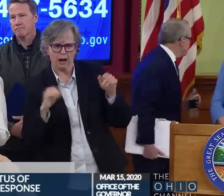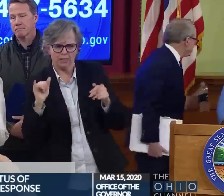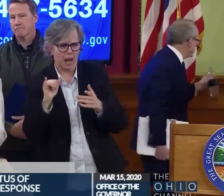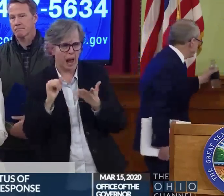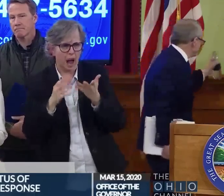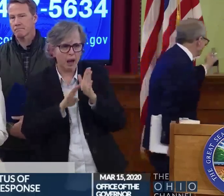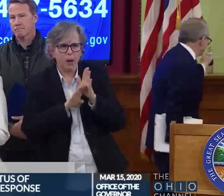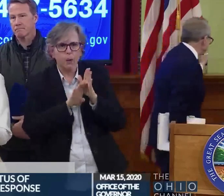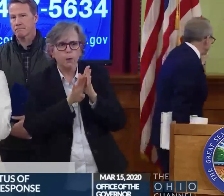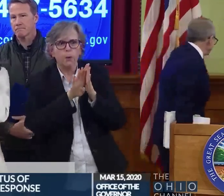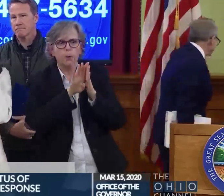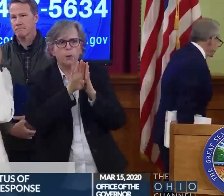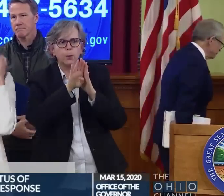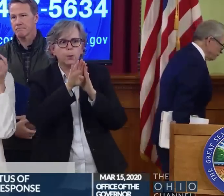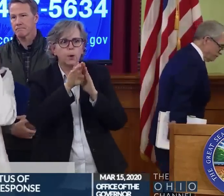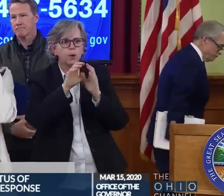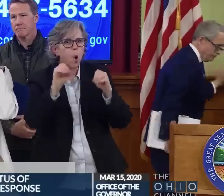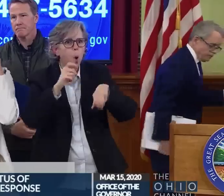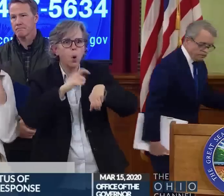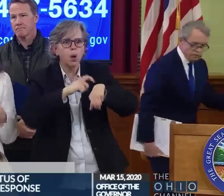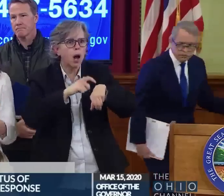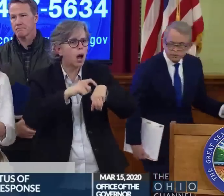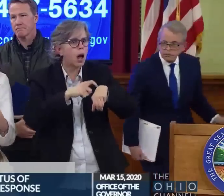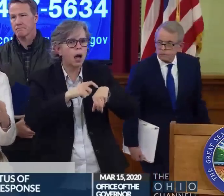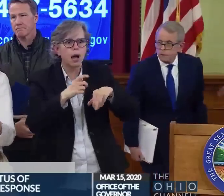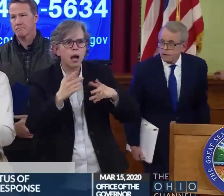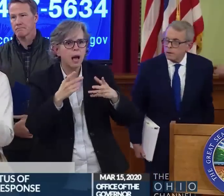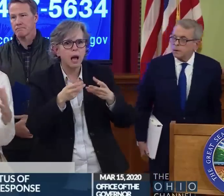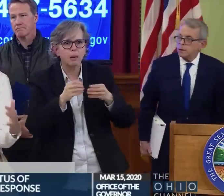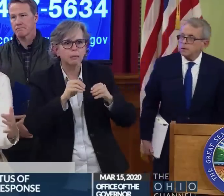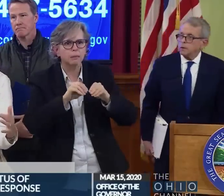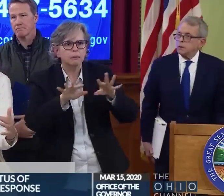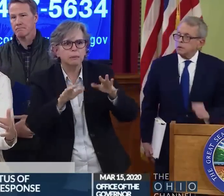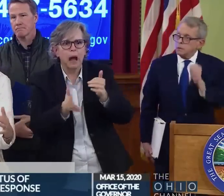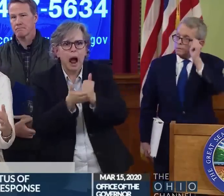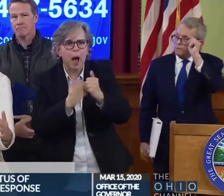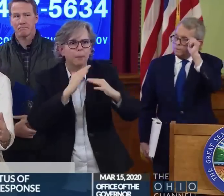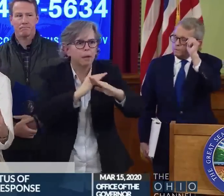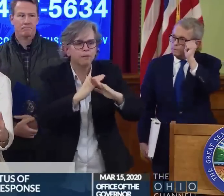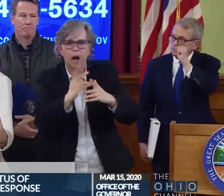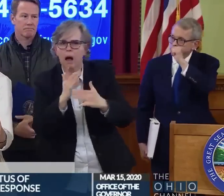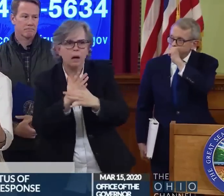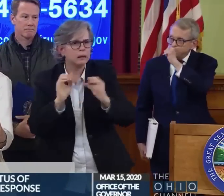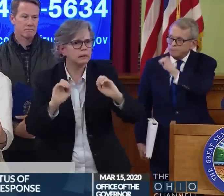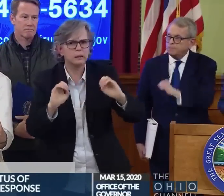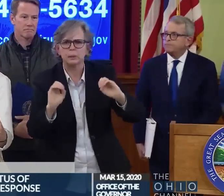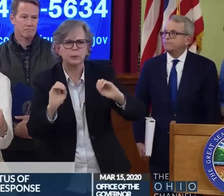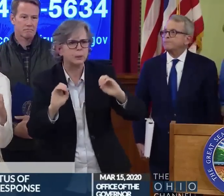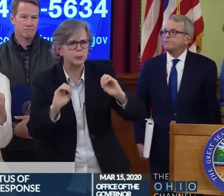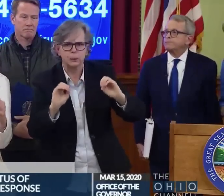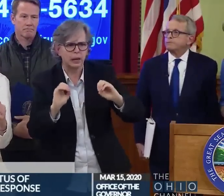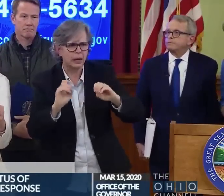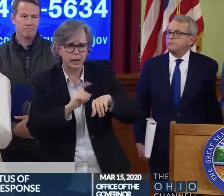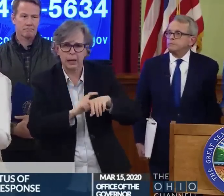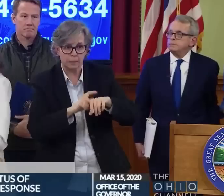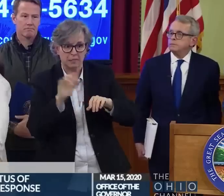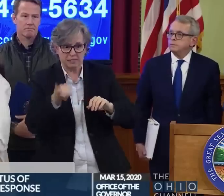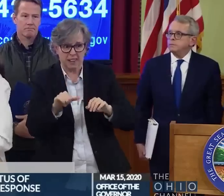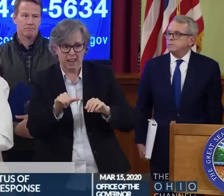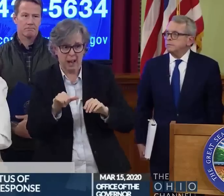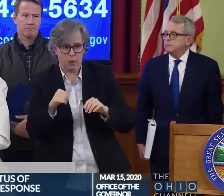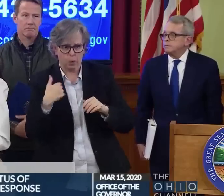have time to put our non-pharmacologic interventions, these things that we're doing to enforce the social distancing that is so